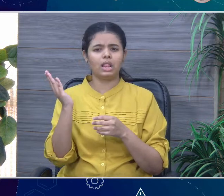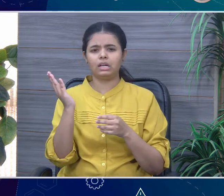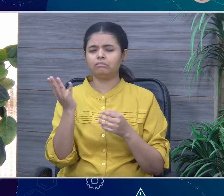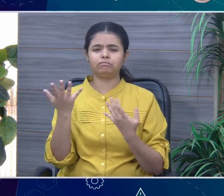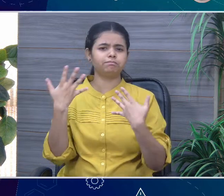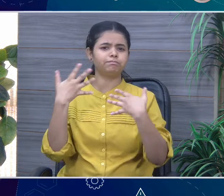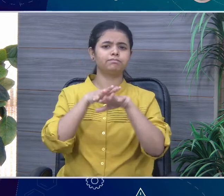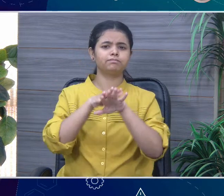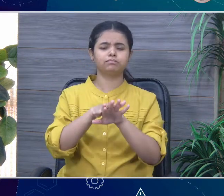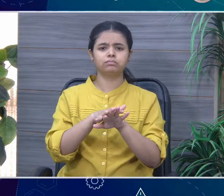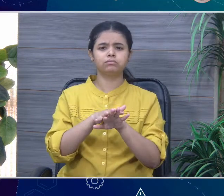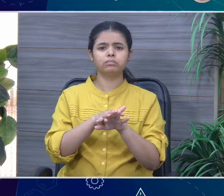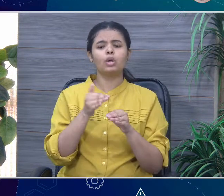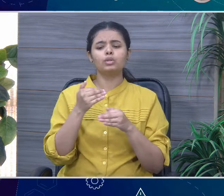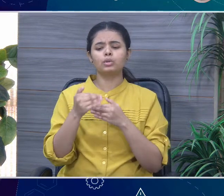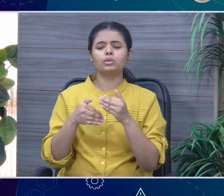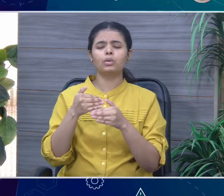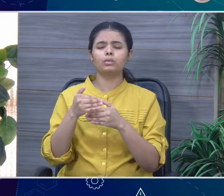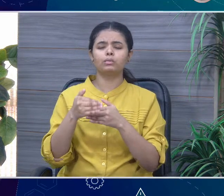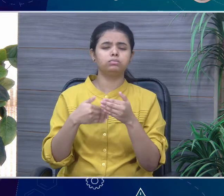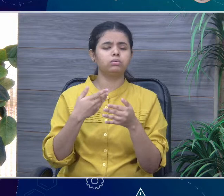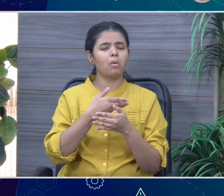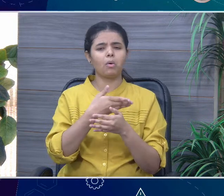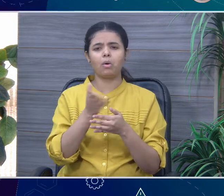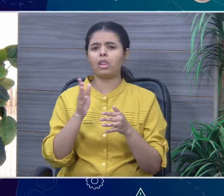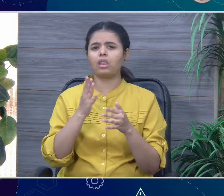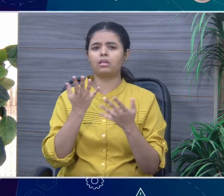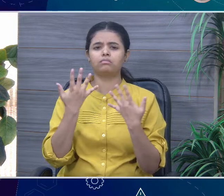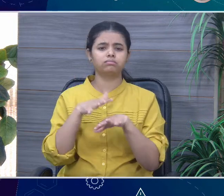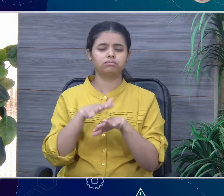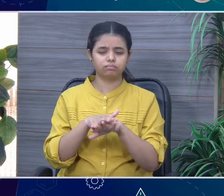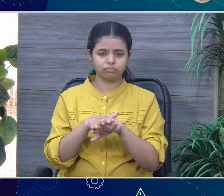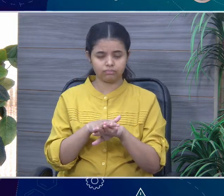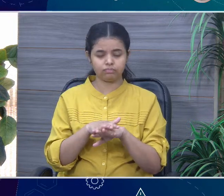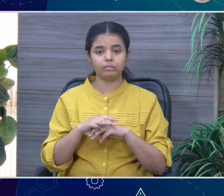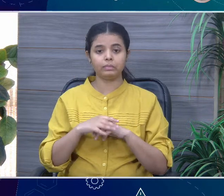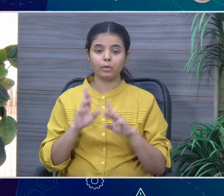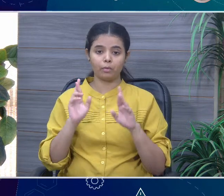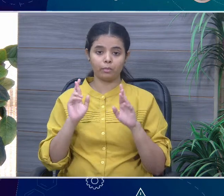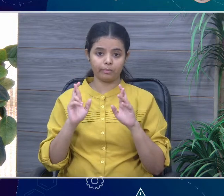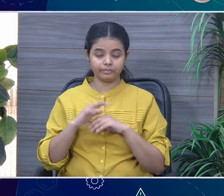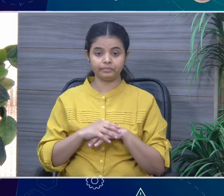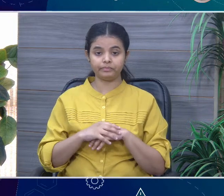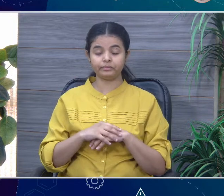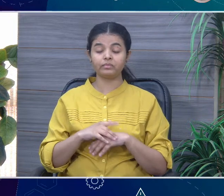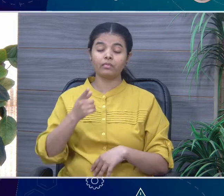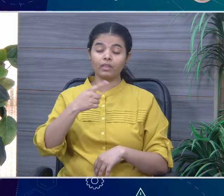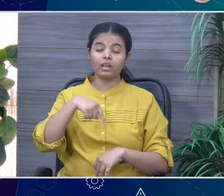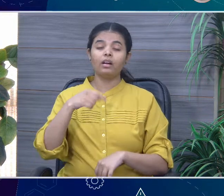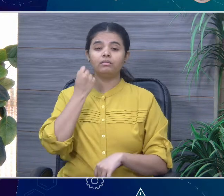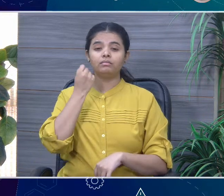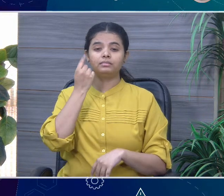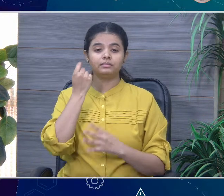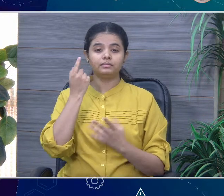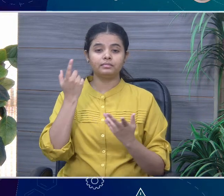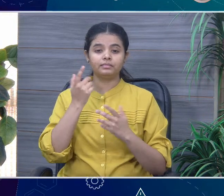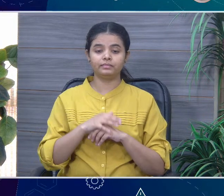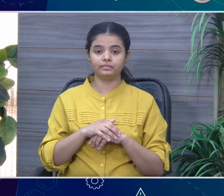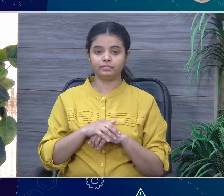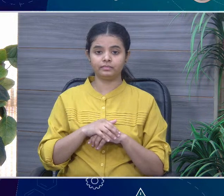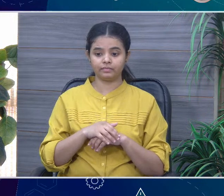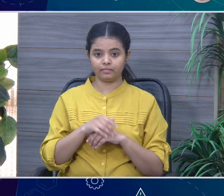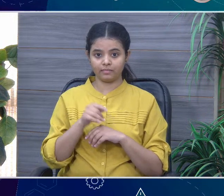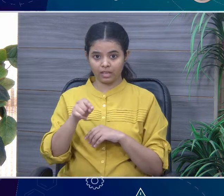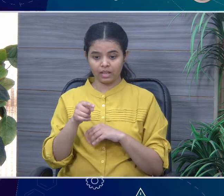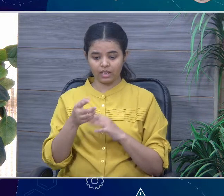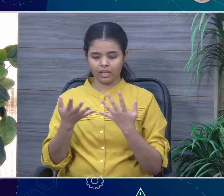into inclusive schools. So therefore, it's important for us to understand that what is the